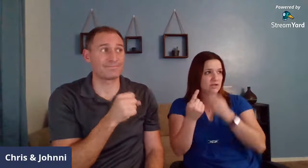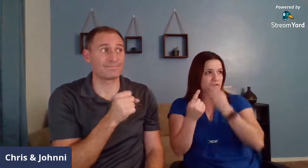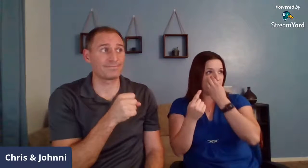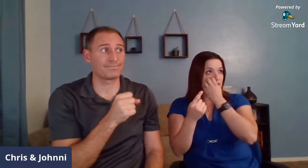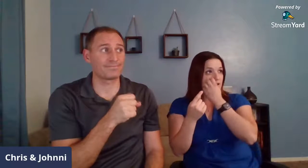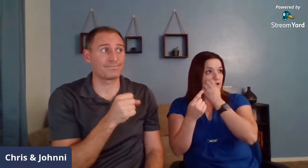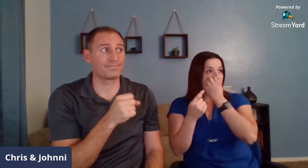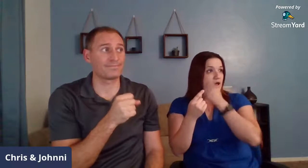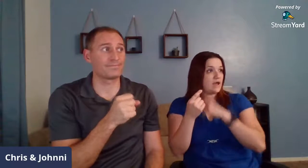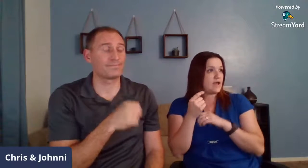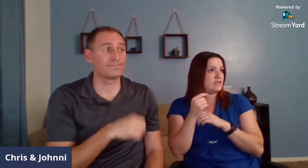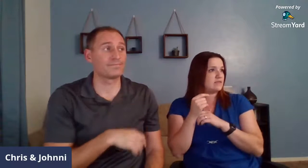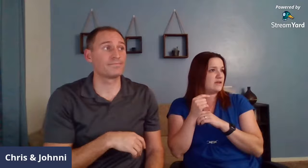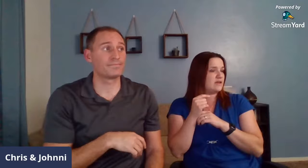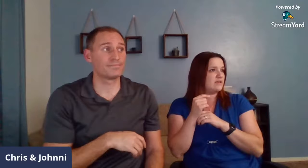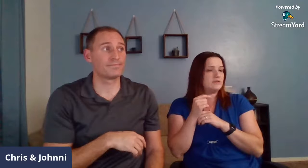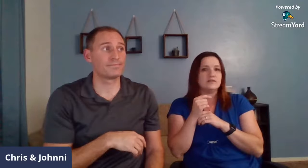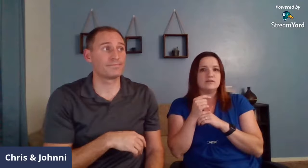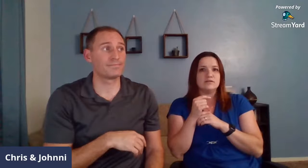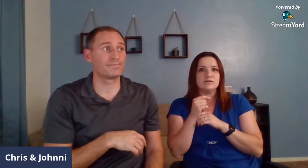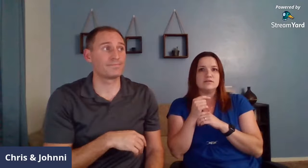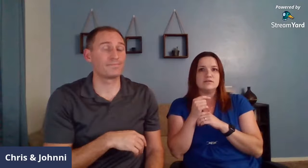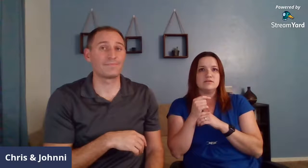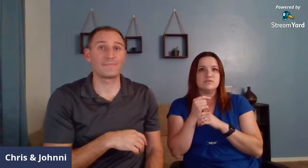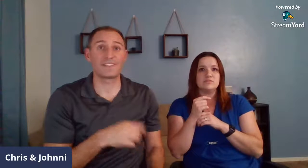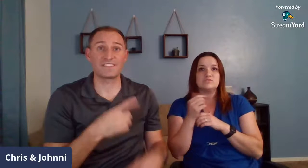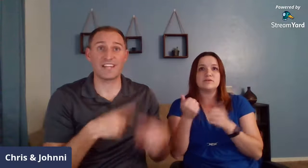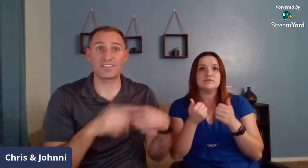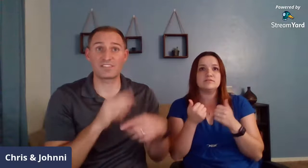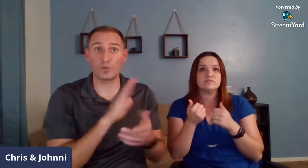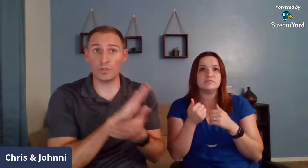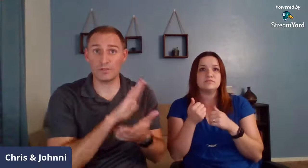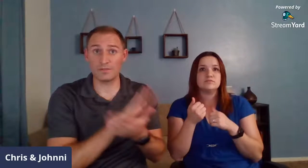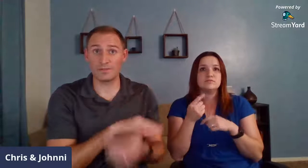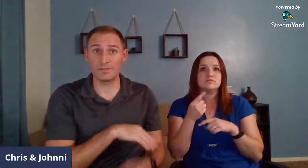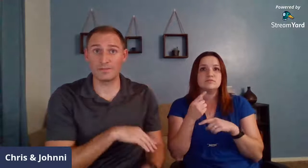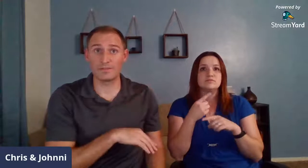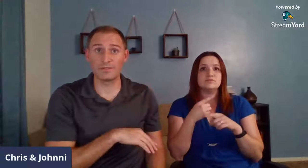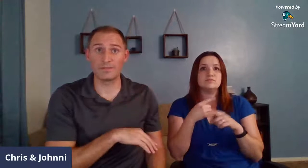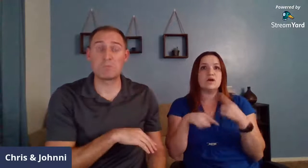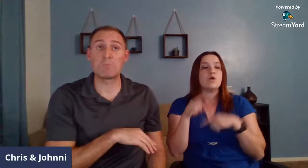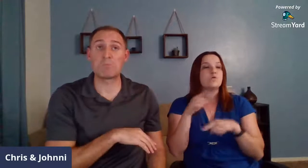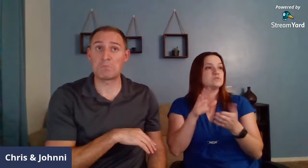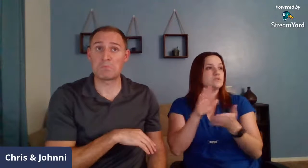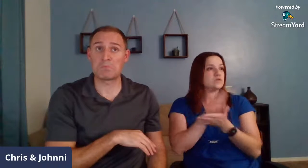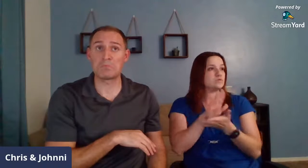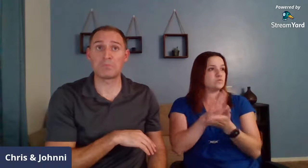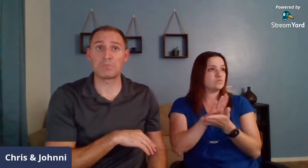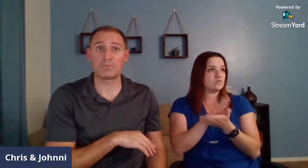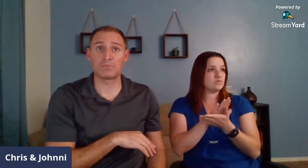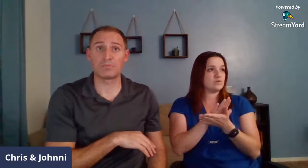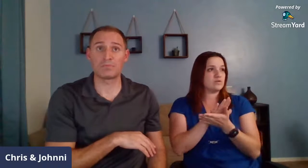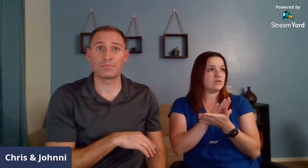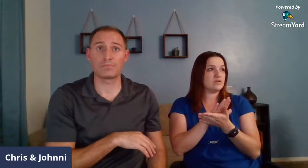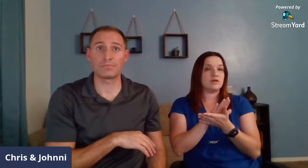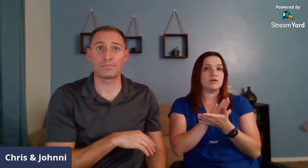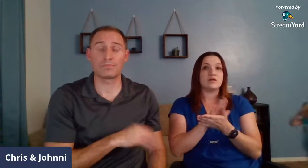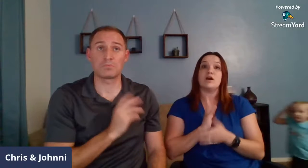one. And then Sign School, I just found. which one? Sign School. Sign School is both online and an app. And it's